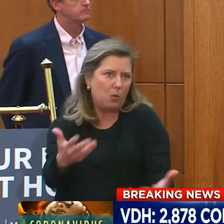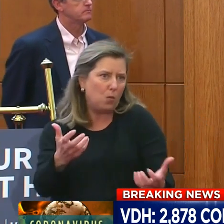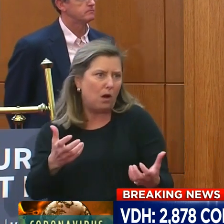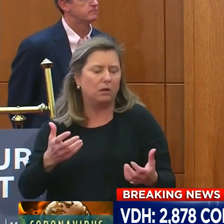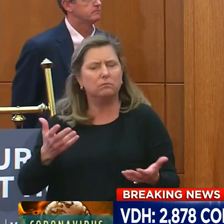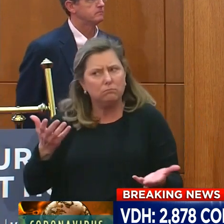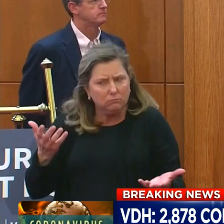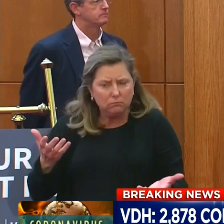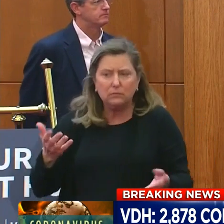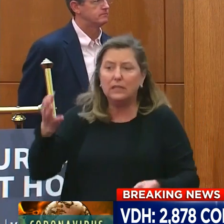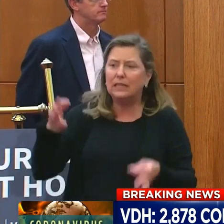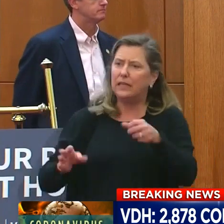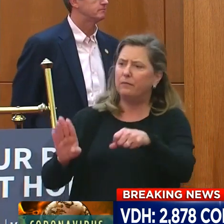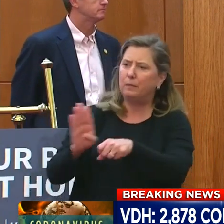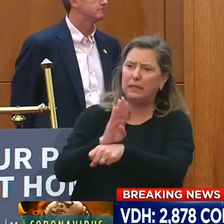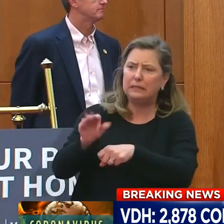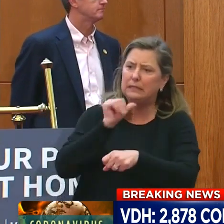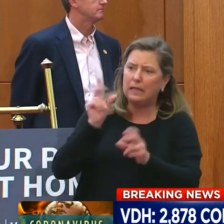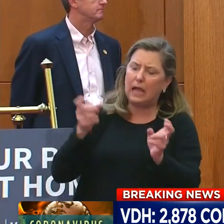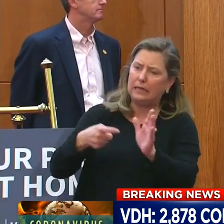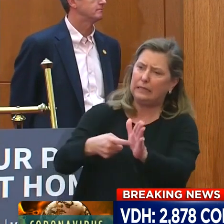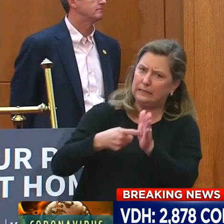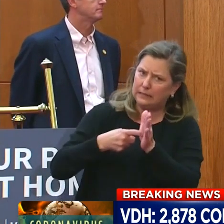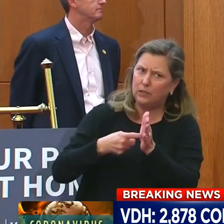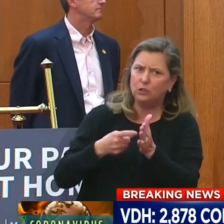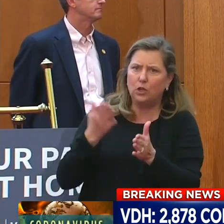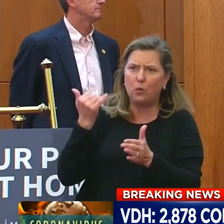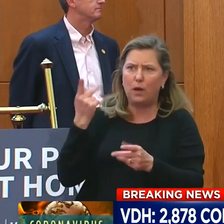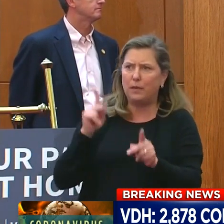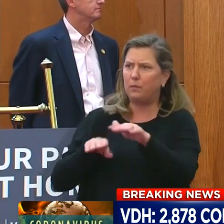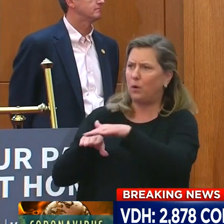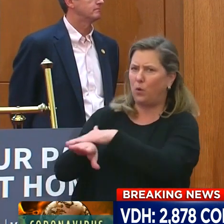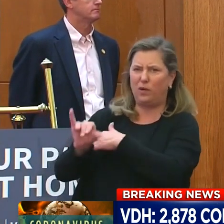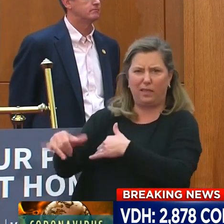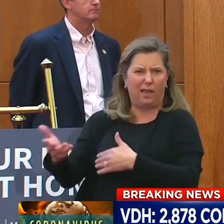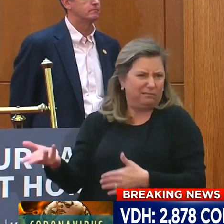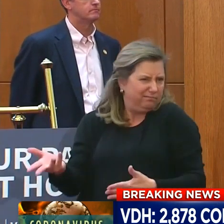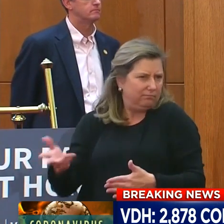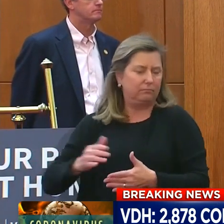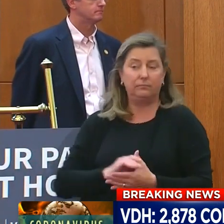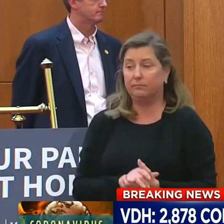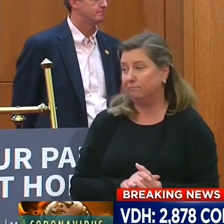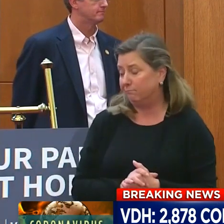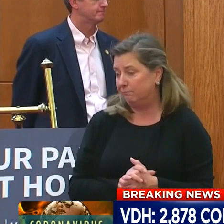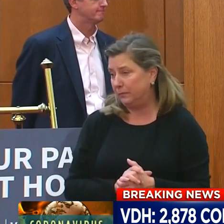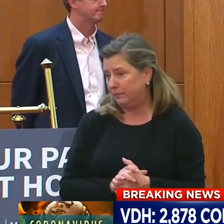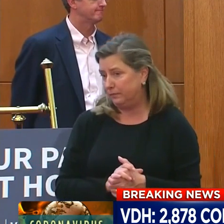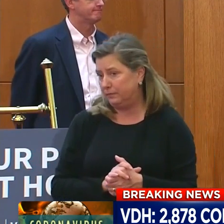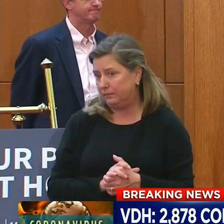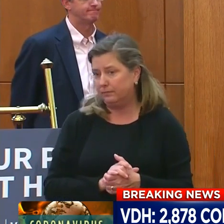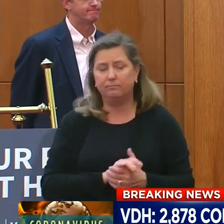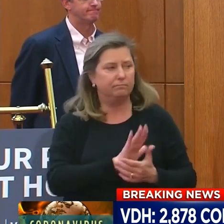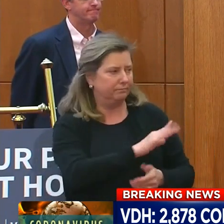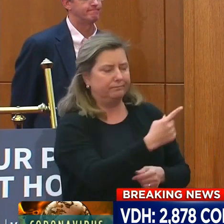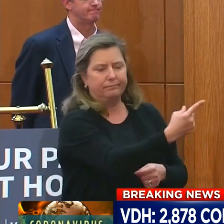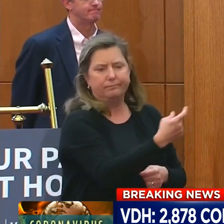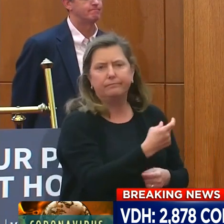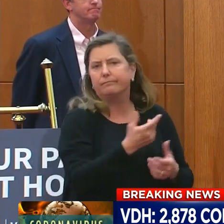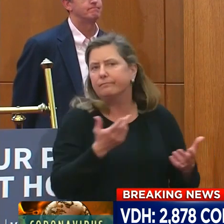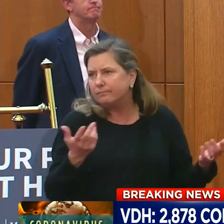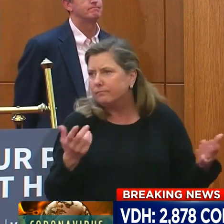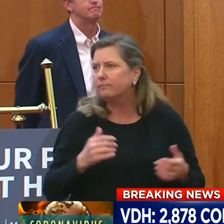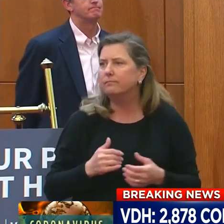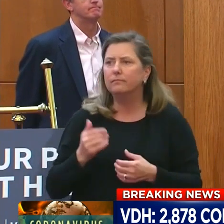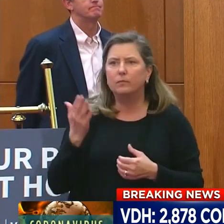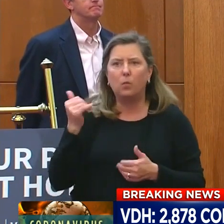is the purpose of potentially going to there? Well, I think, everybody, the question is, why